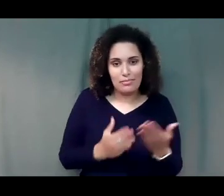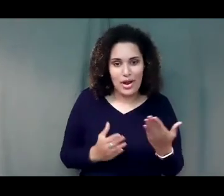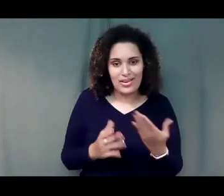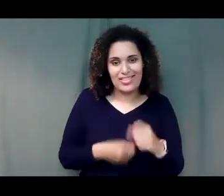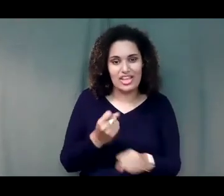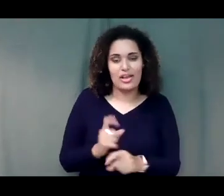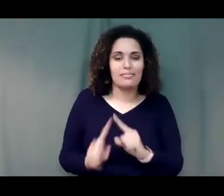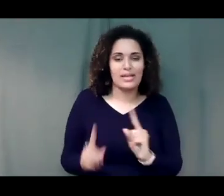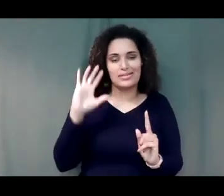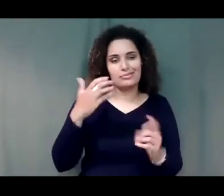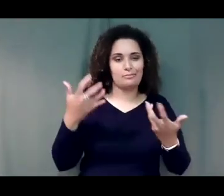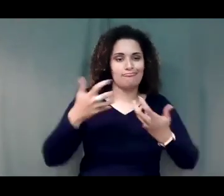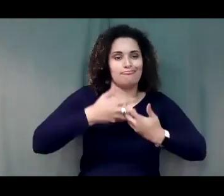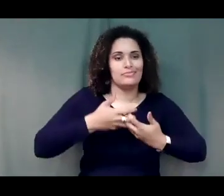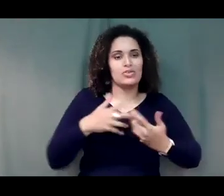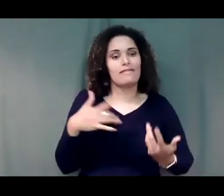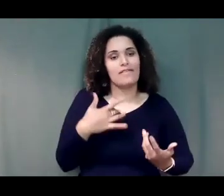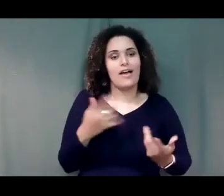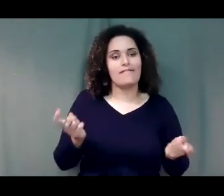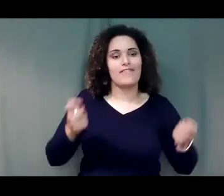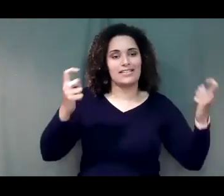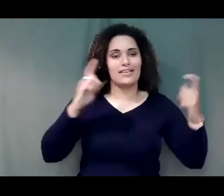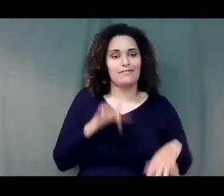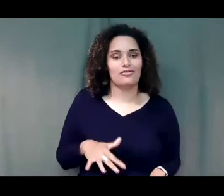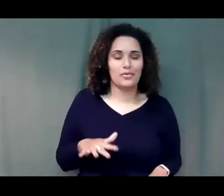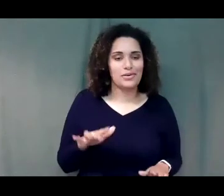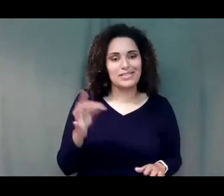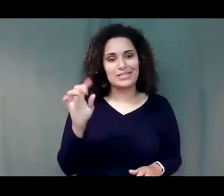seems to go together. So somehow that felt festive for December.